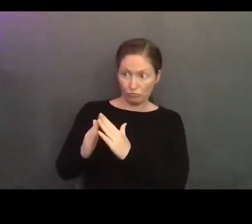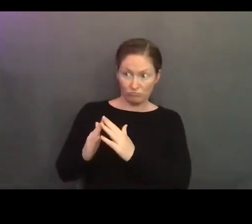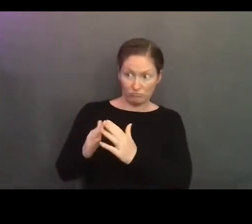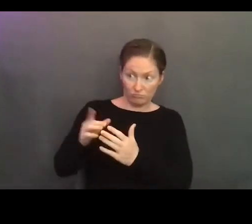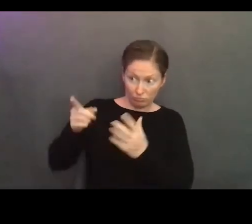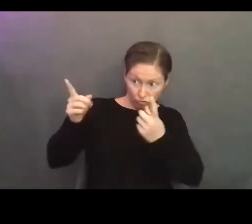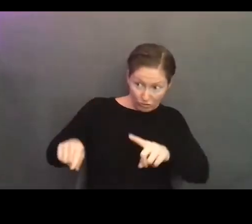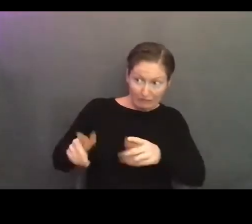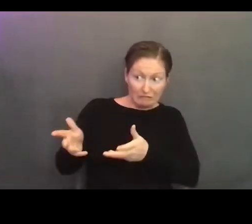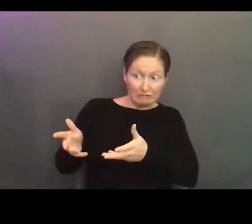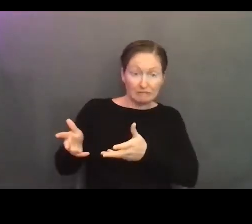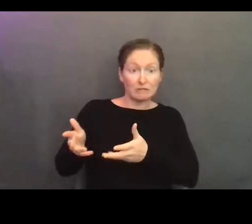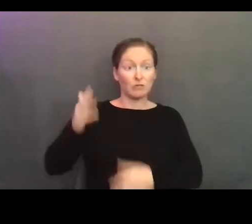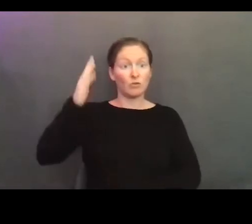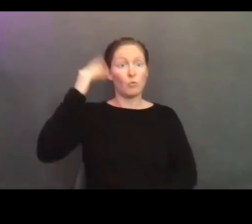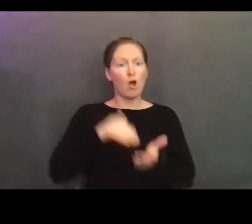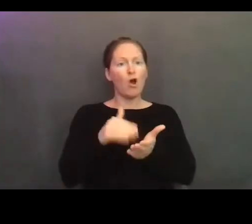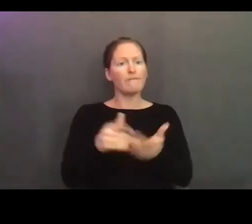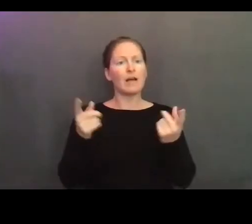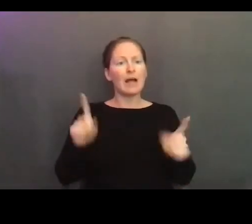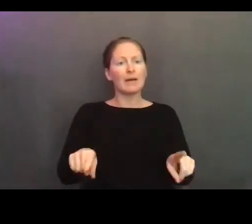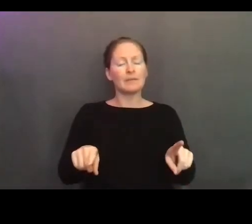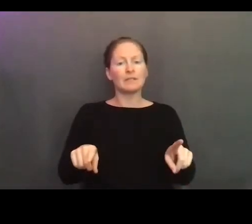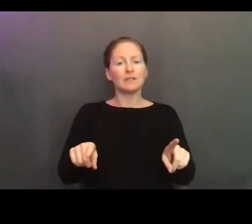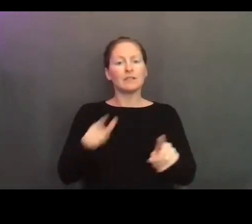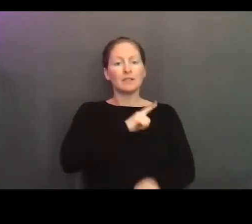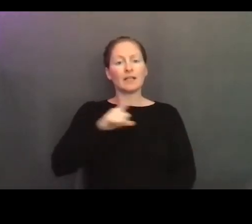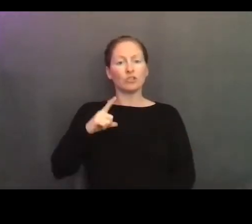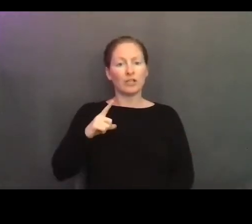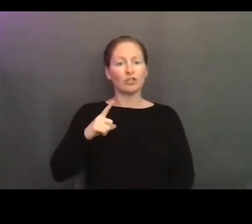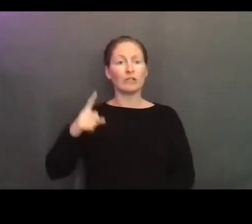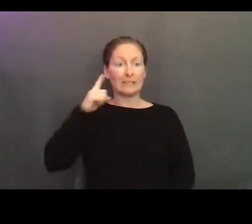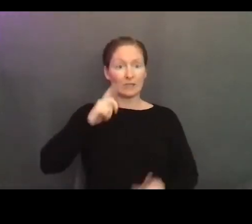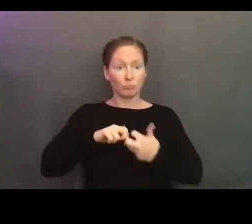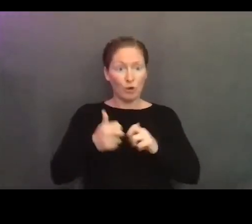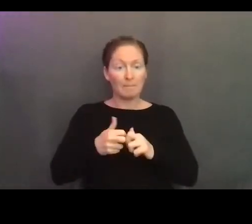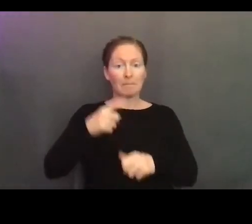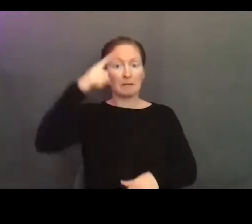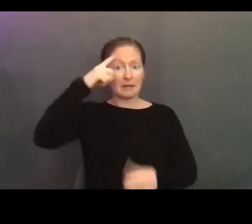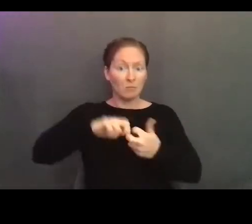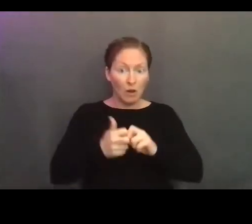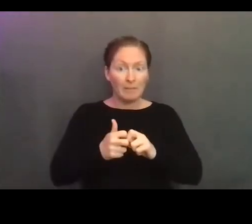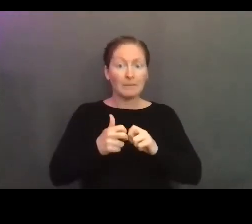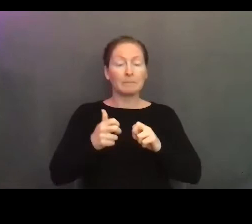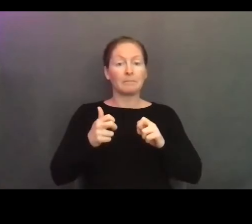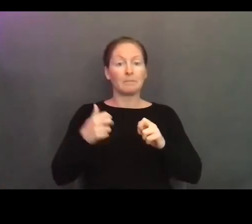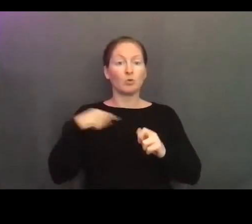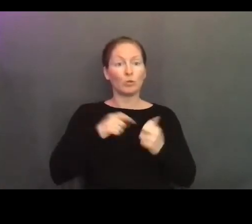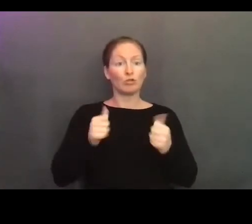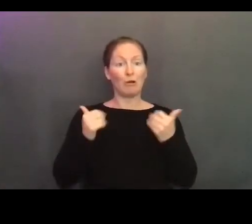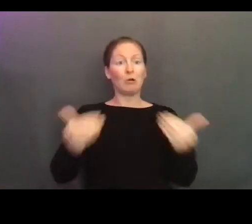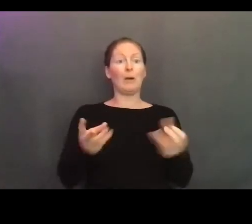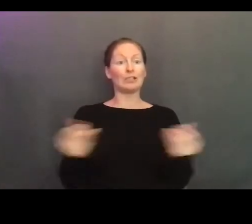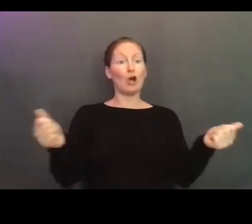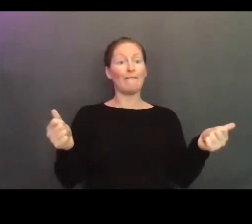them. Too often legislators either hear of a problem or think there's a problem. We try to solve it with all